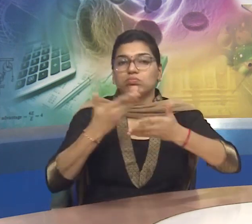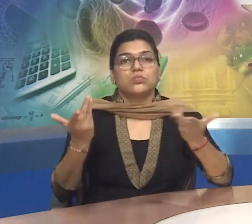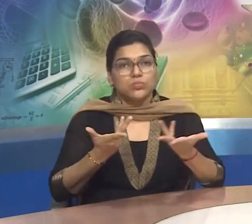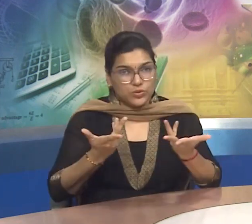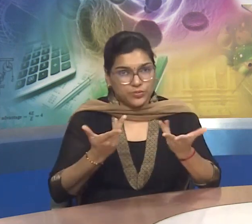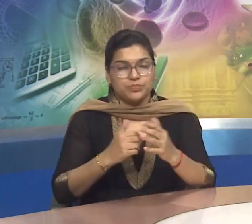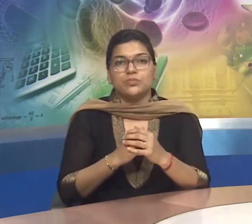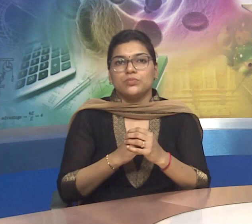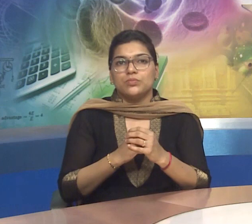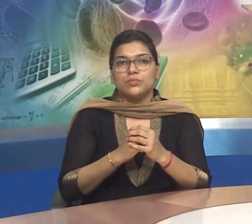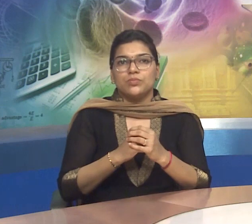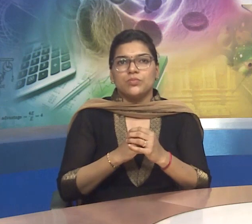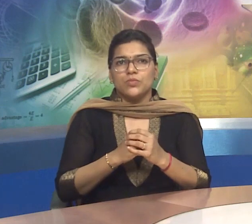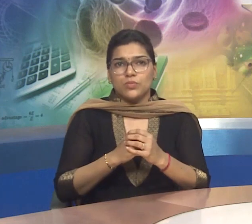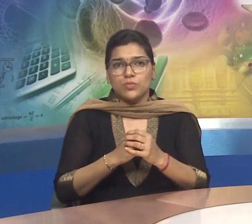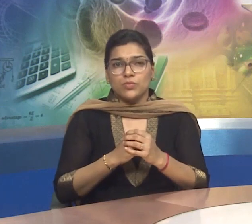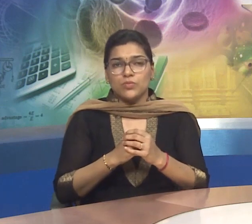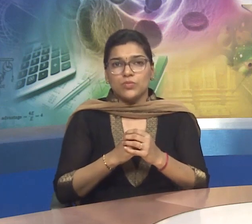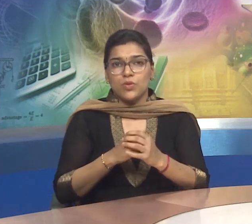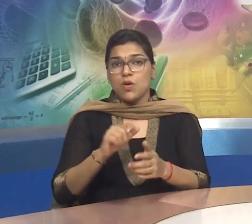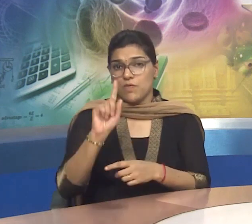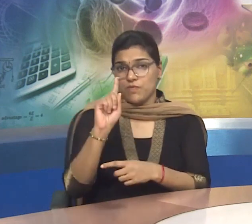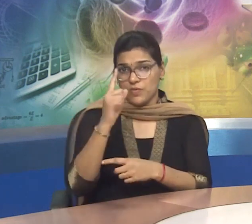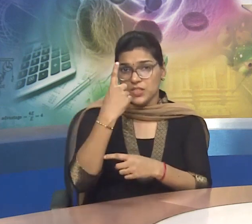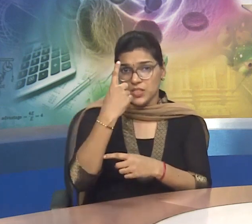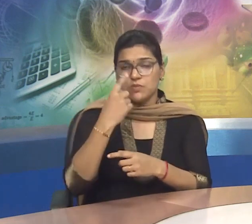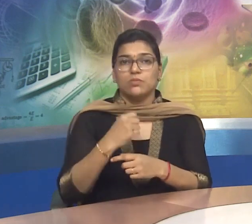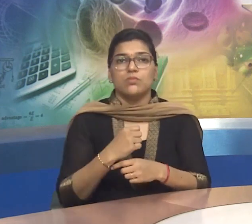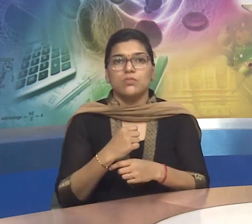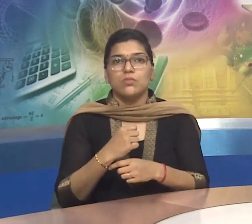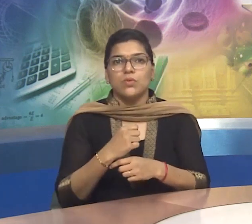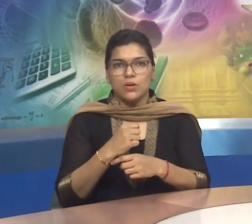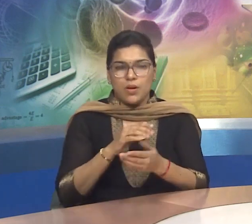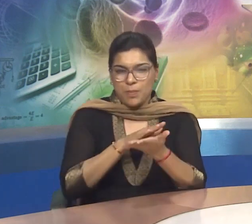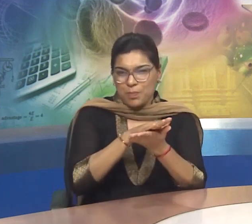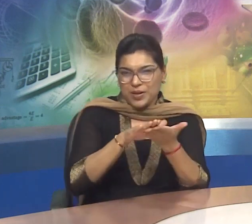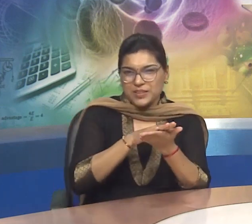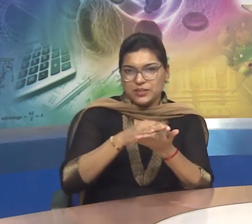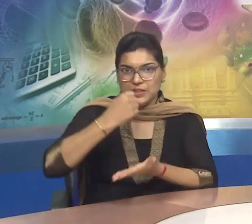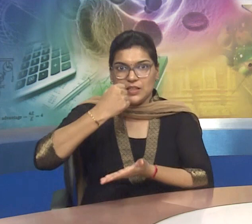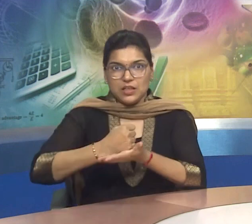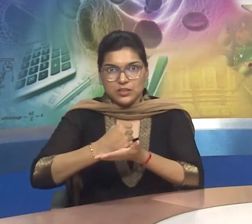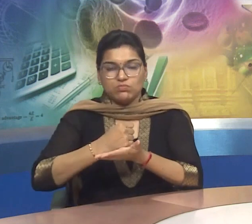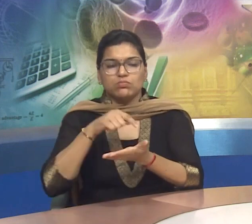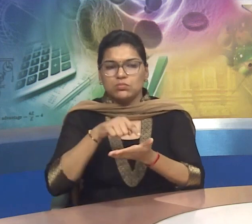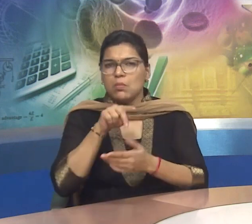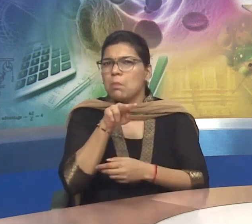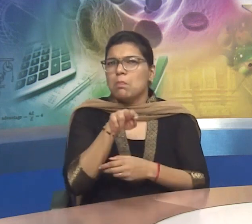Now, let us understand the objectives of this lesson. First objective is we will be able